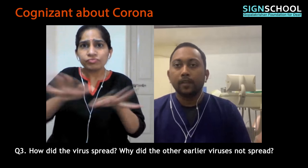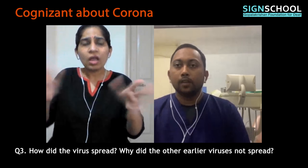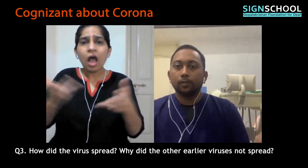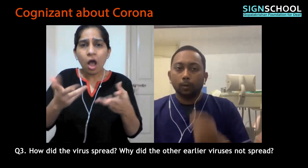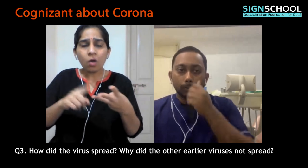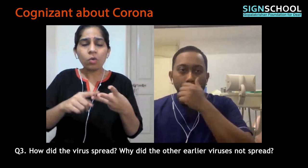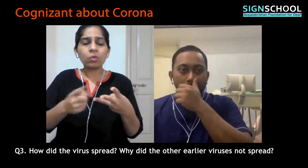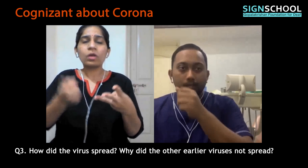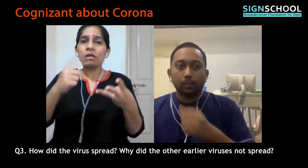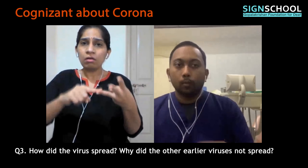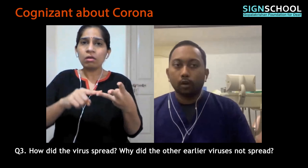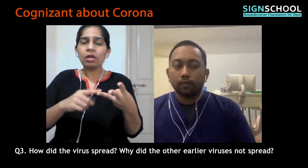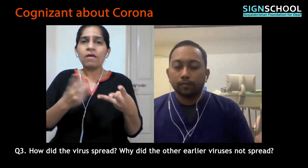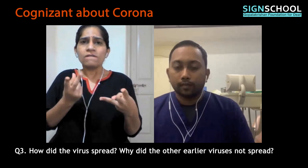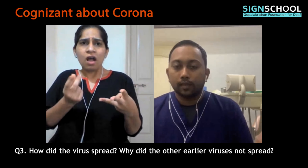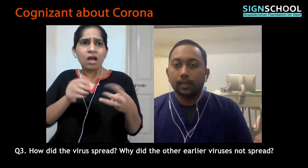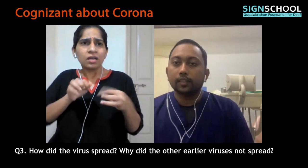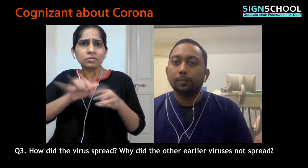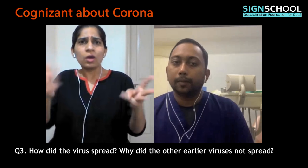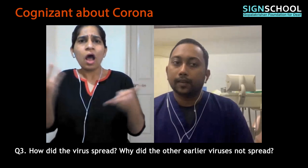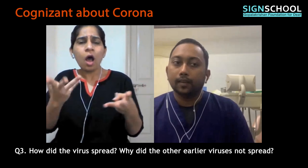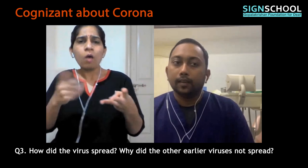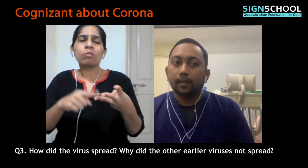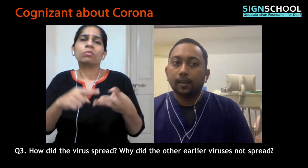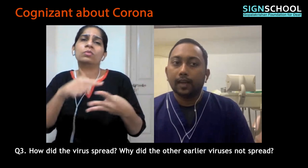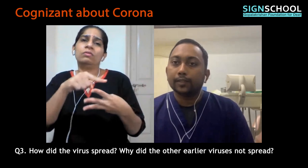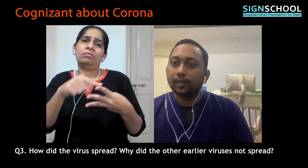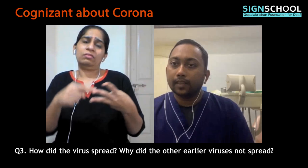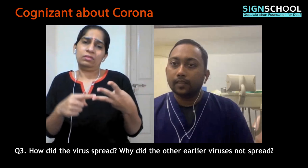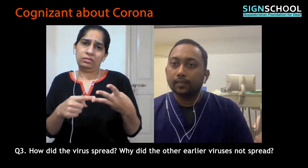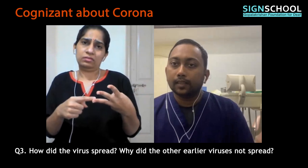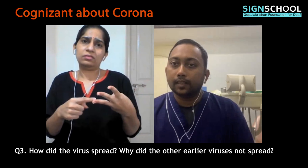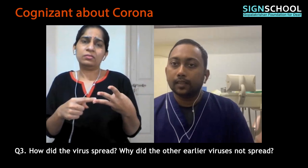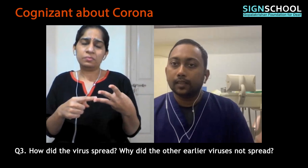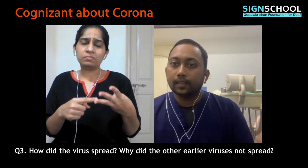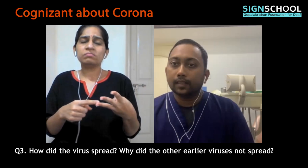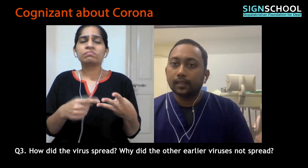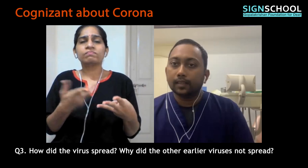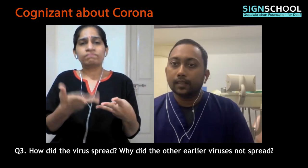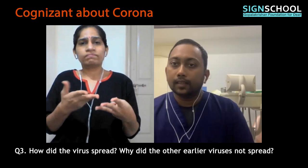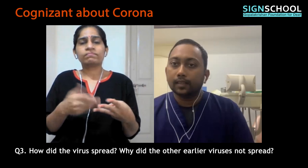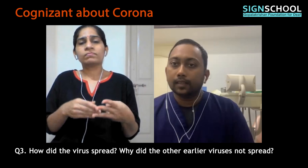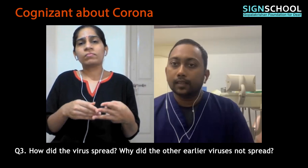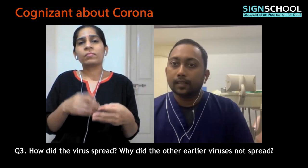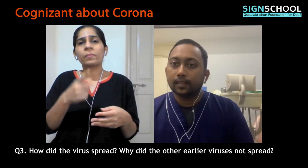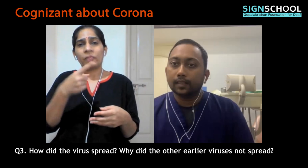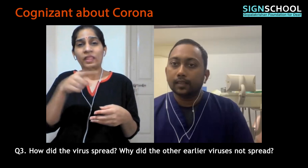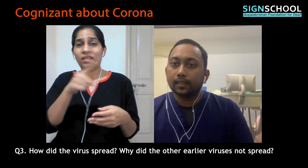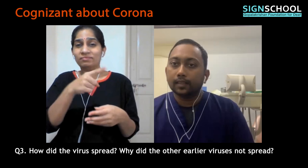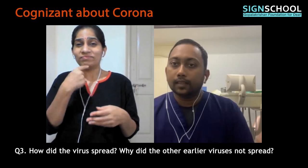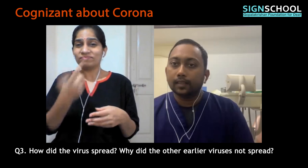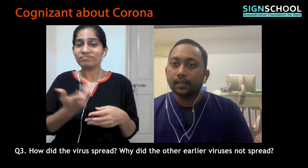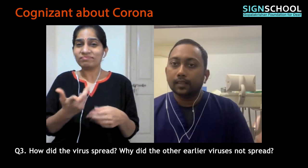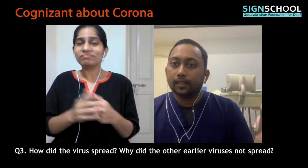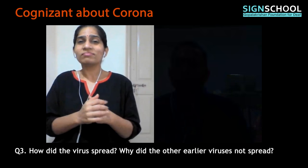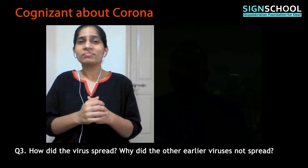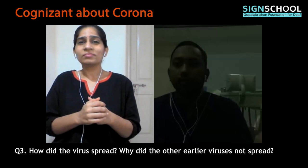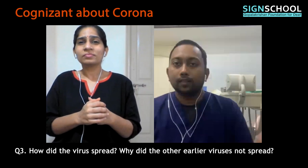virus. So the mode of spread, as you rightly said, there was this